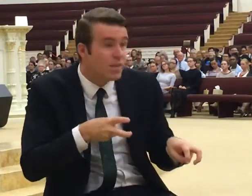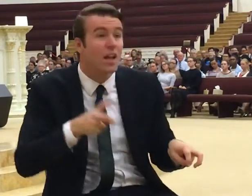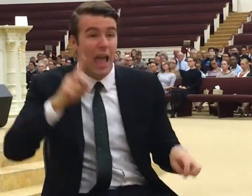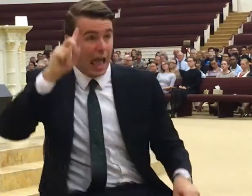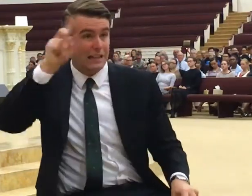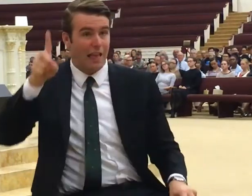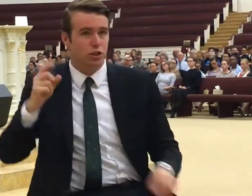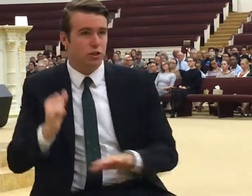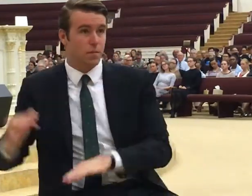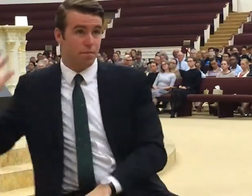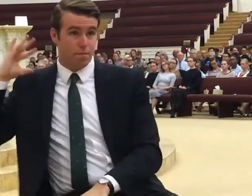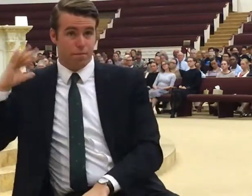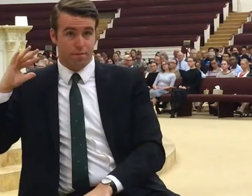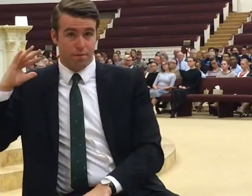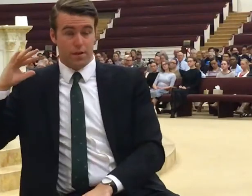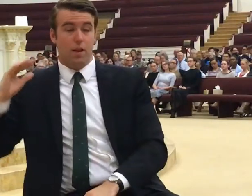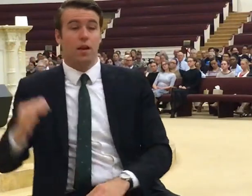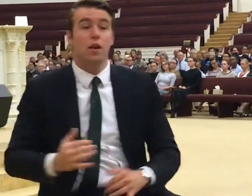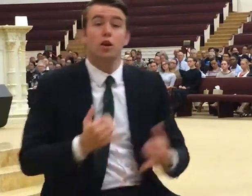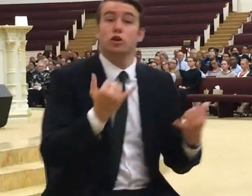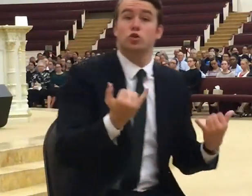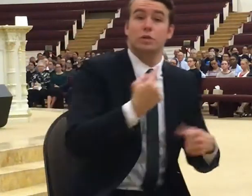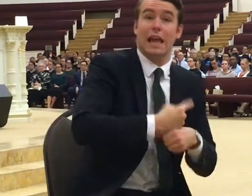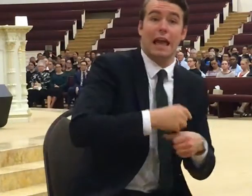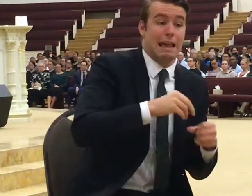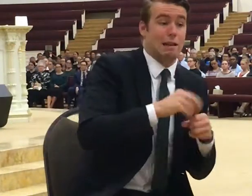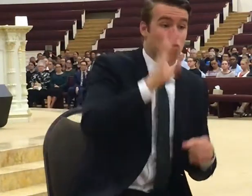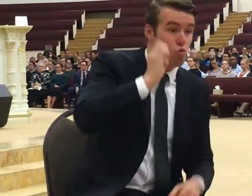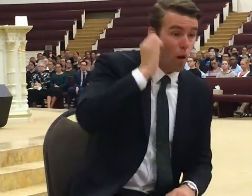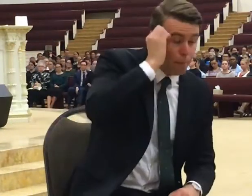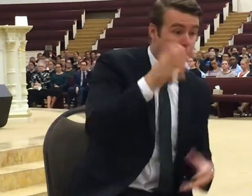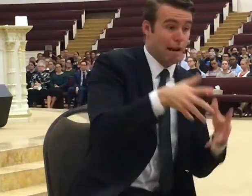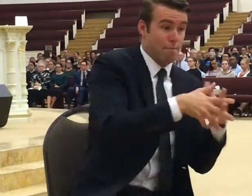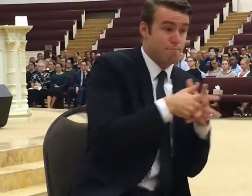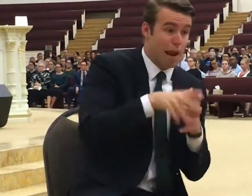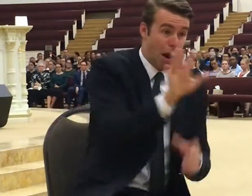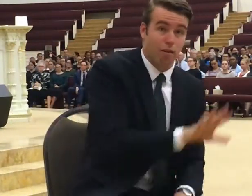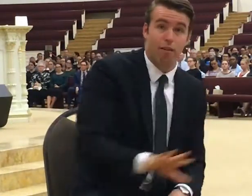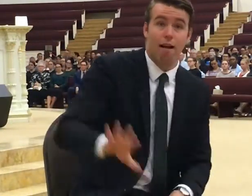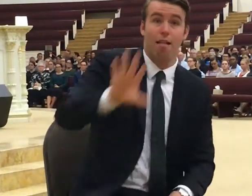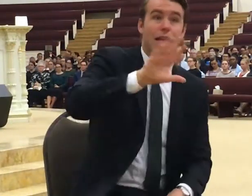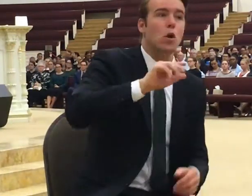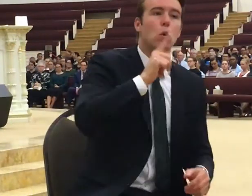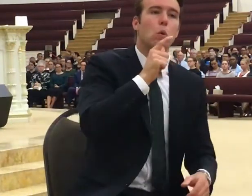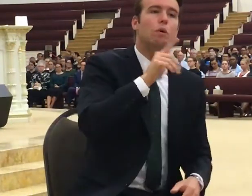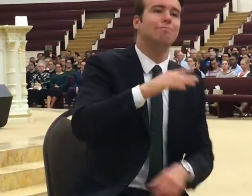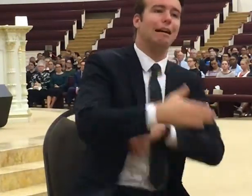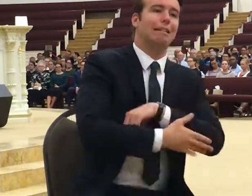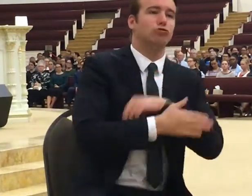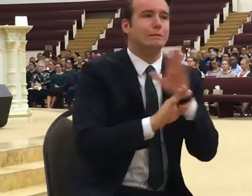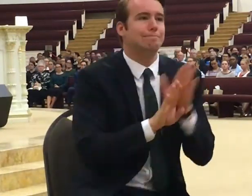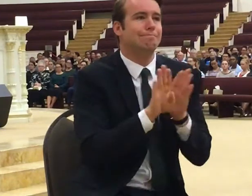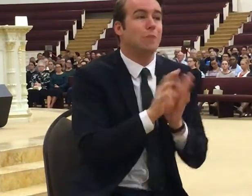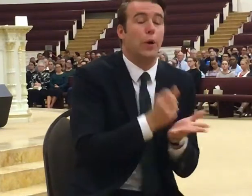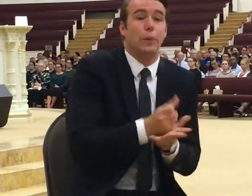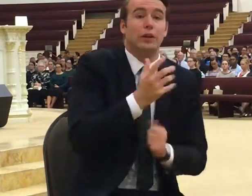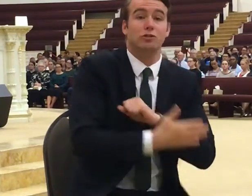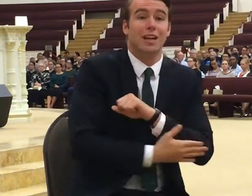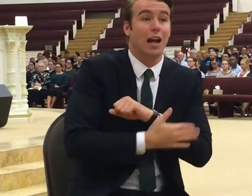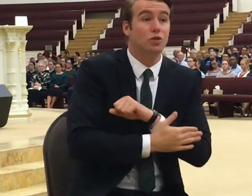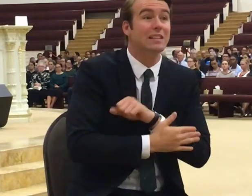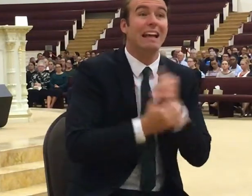Intellectualism in America, in Europe today, and beyond, in the industrial world, is with